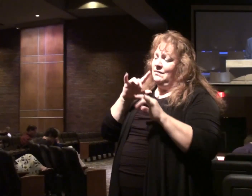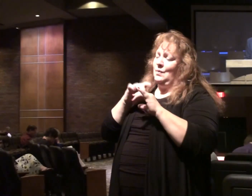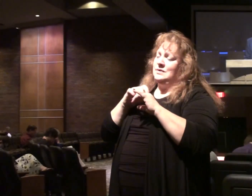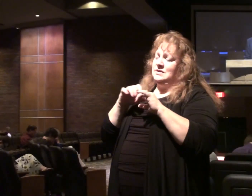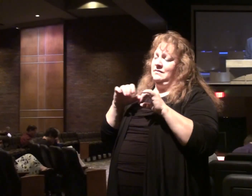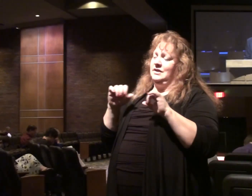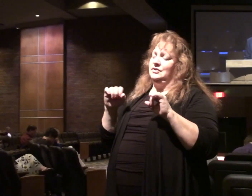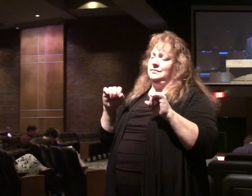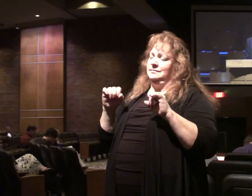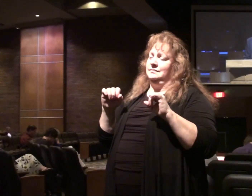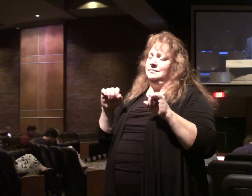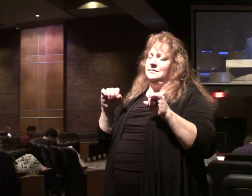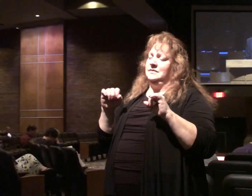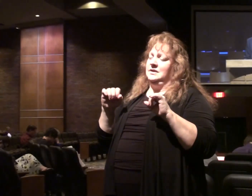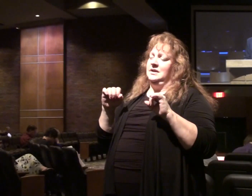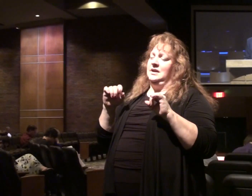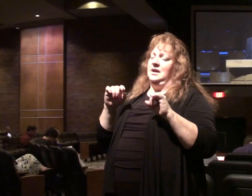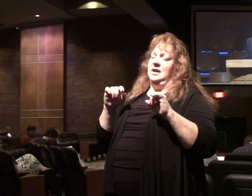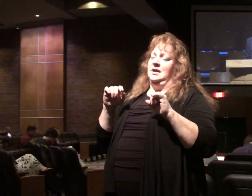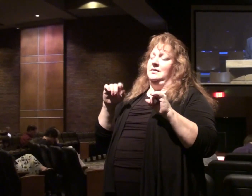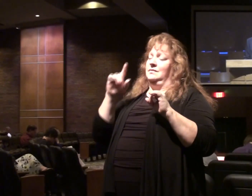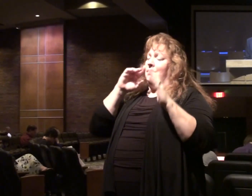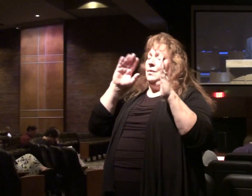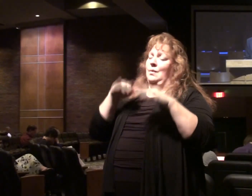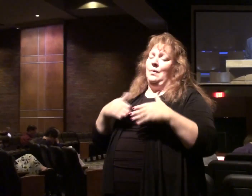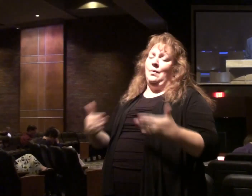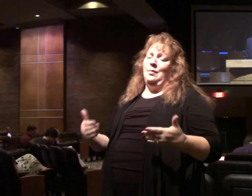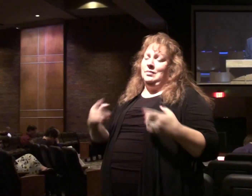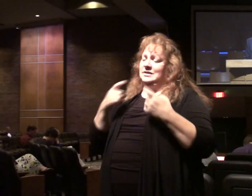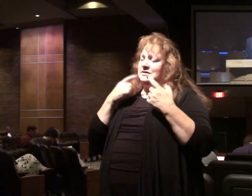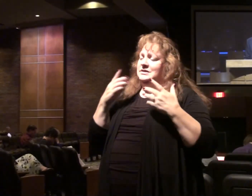salvation of the most hopeless of sinners.